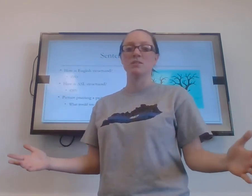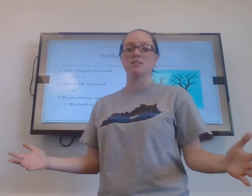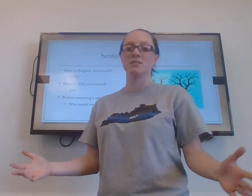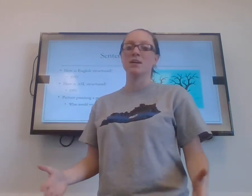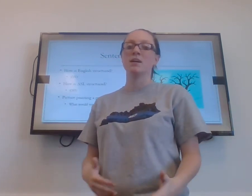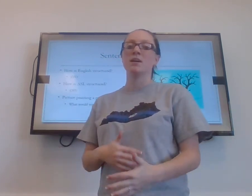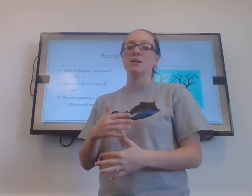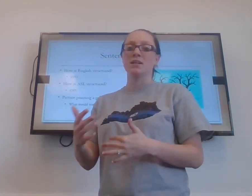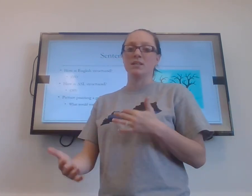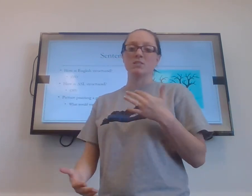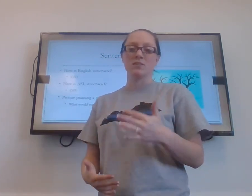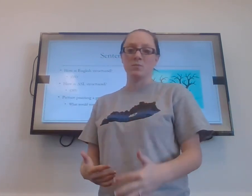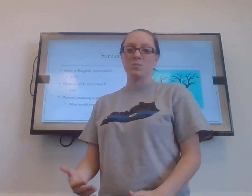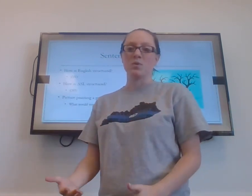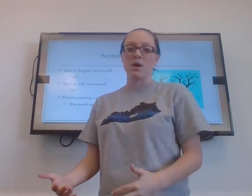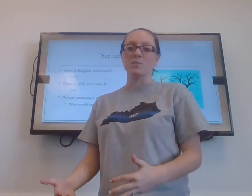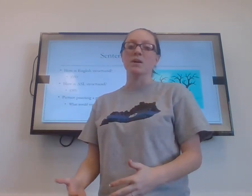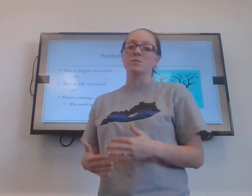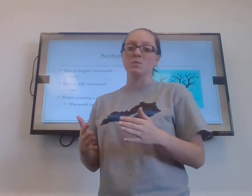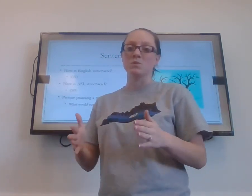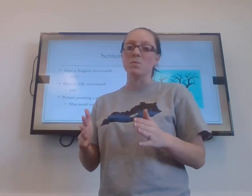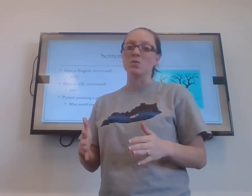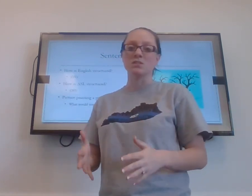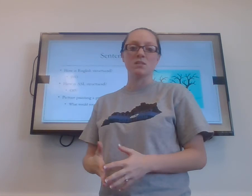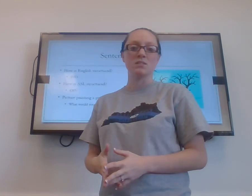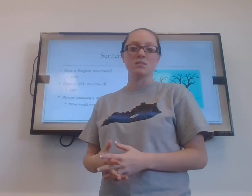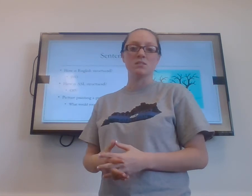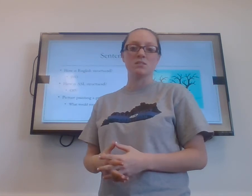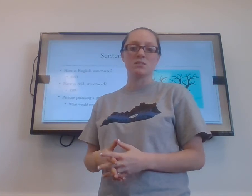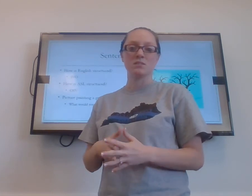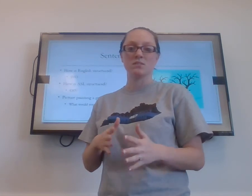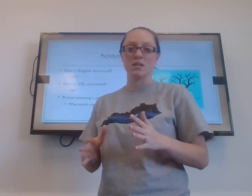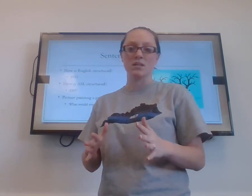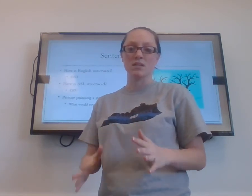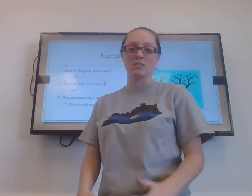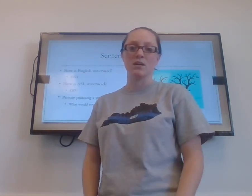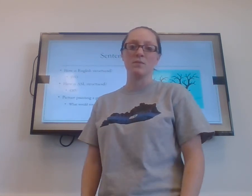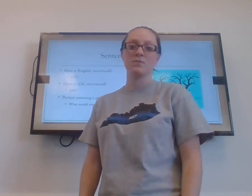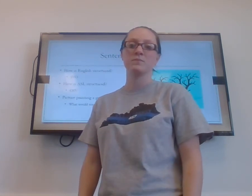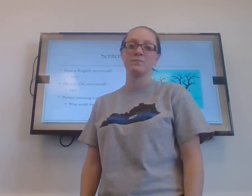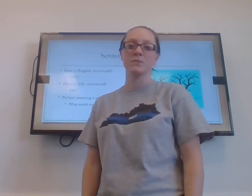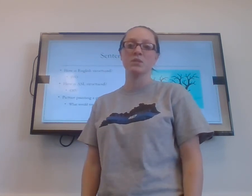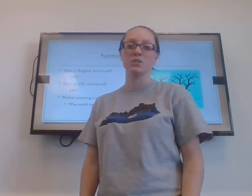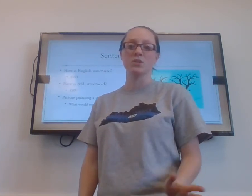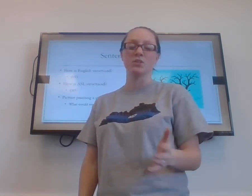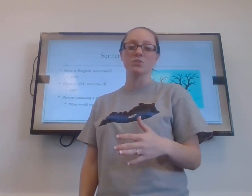sentences, it gets a little bit more complex. But smaller sentences, day-to-day stuff, you can use that